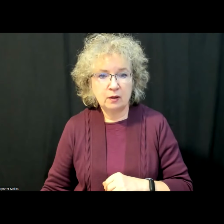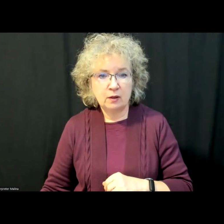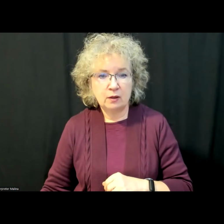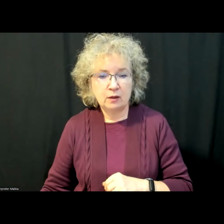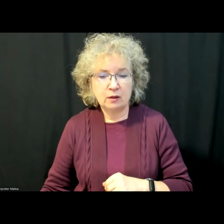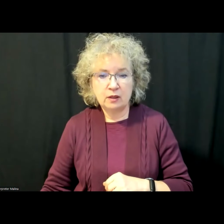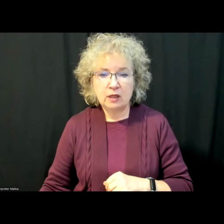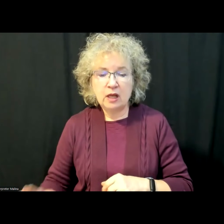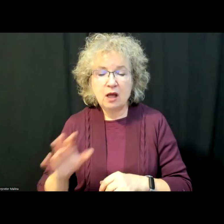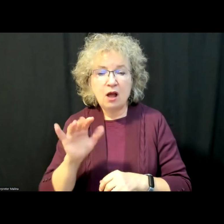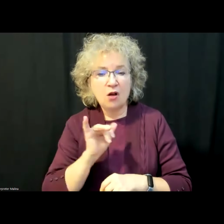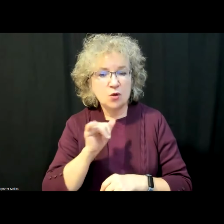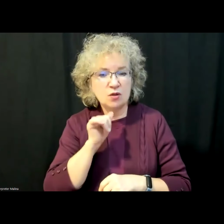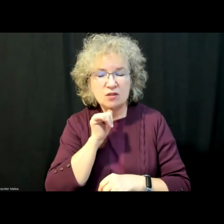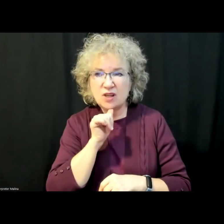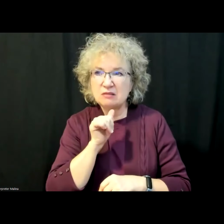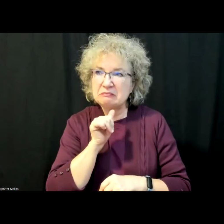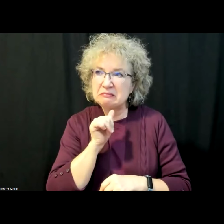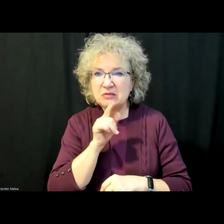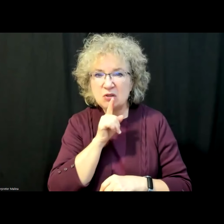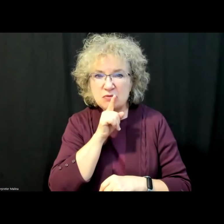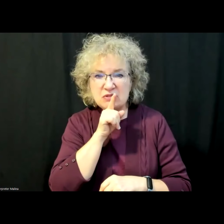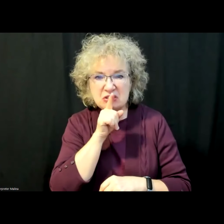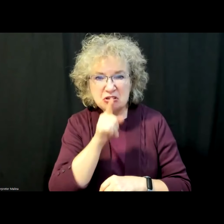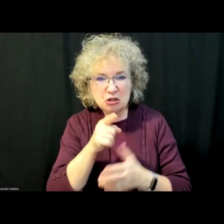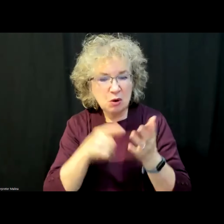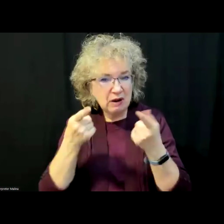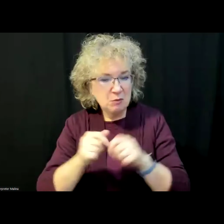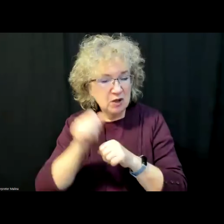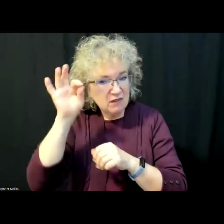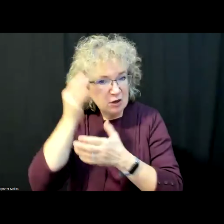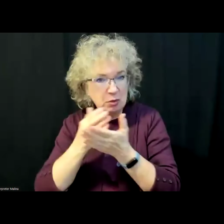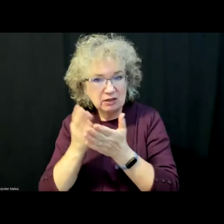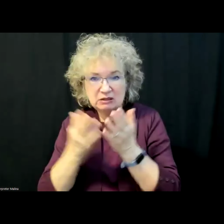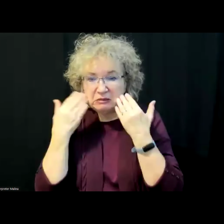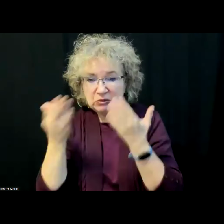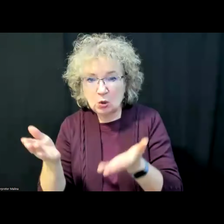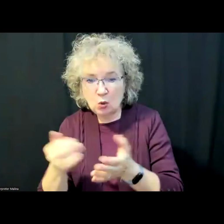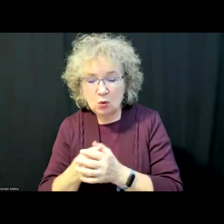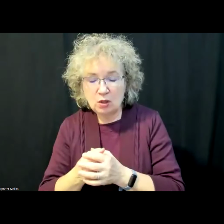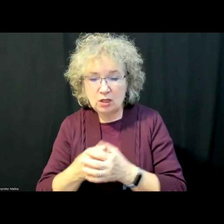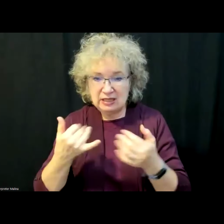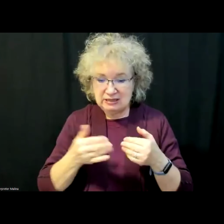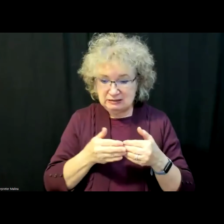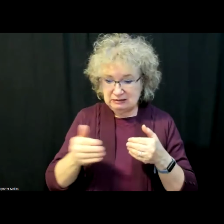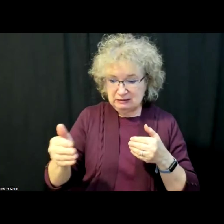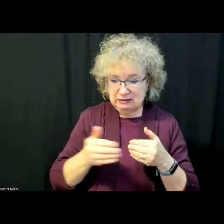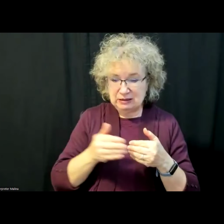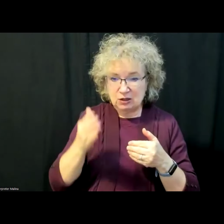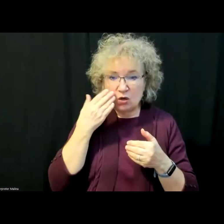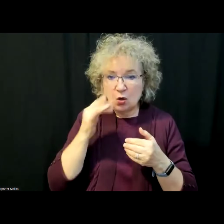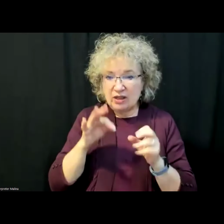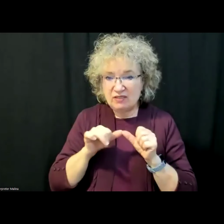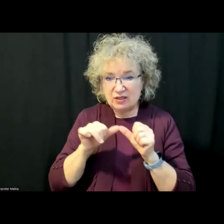even really sure what's going to happen with the federal budget in the meantime. We don't know whether or not there'll be a continuing resolution.